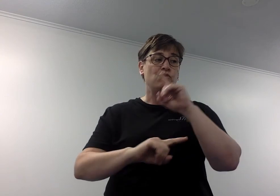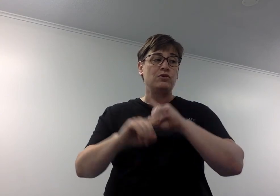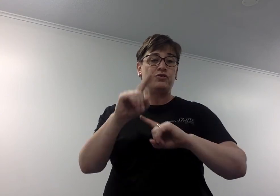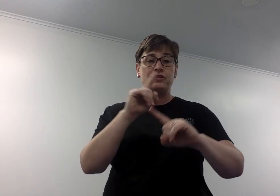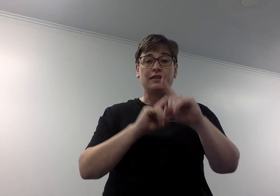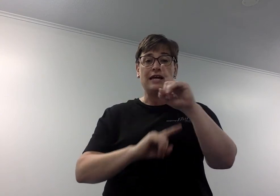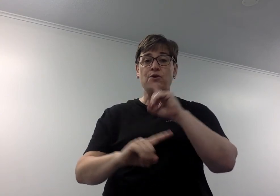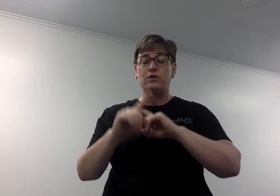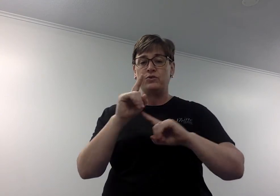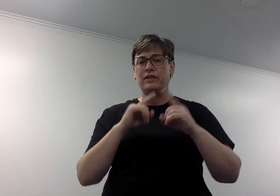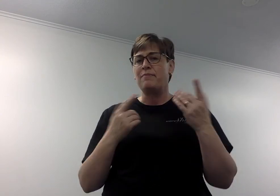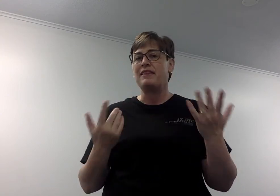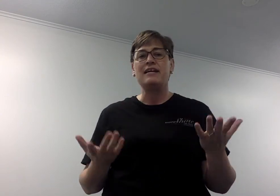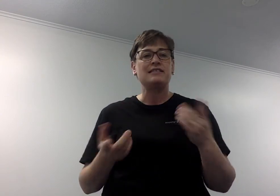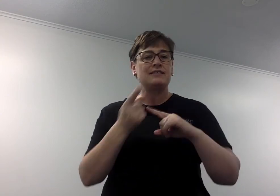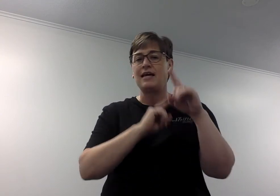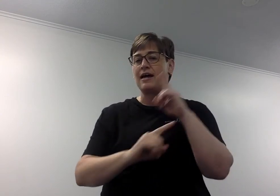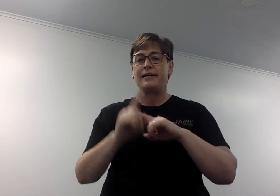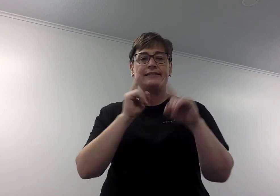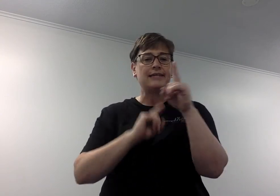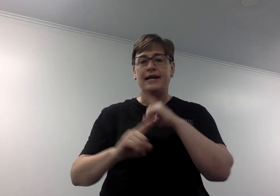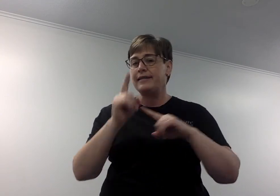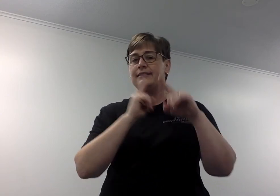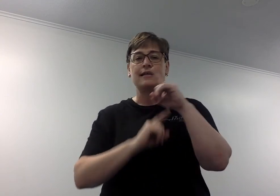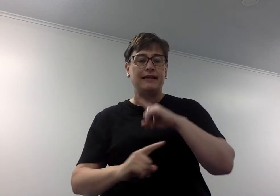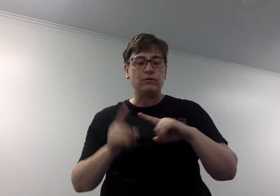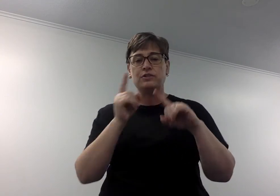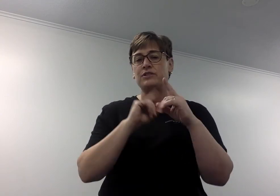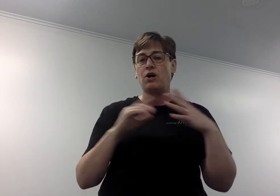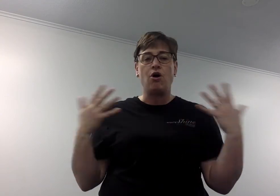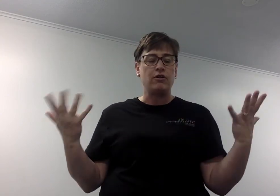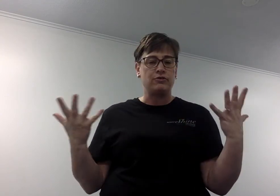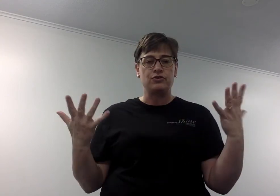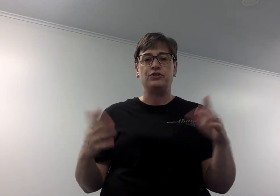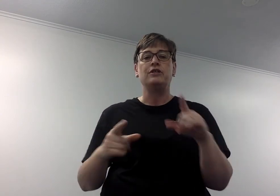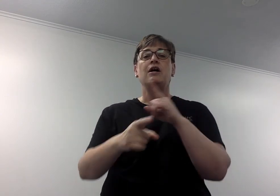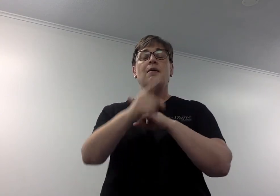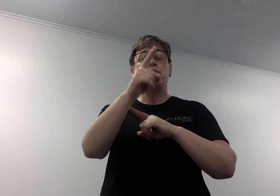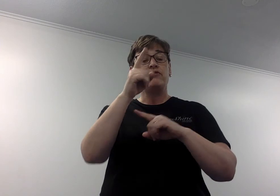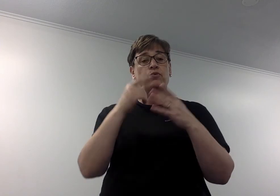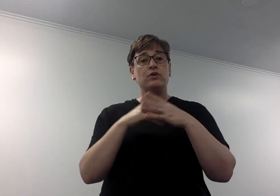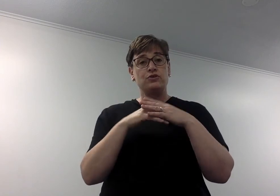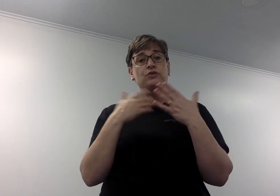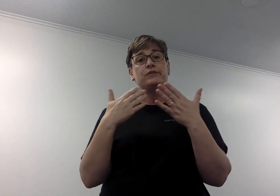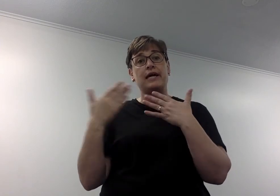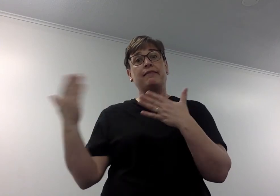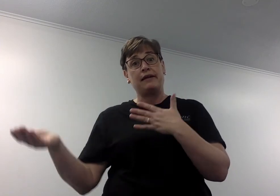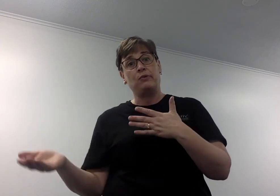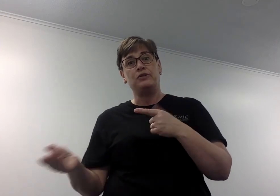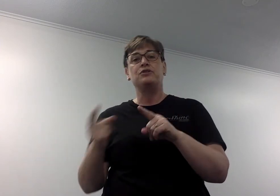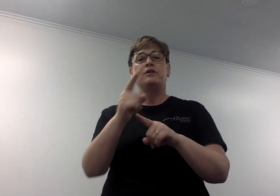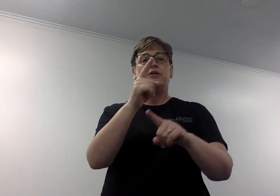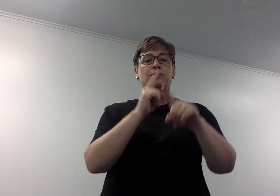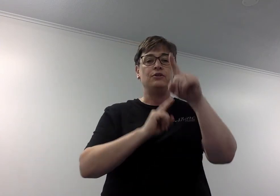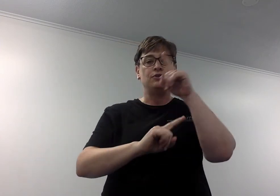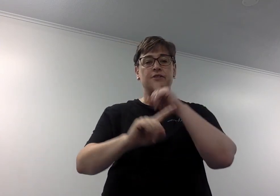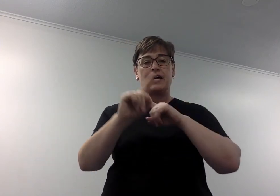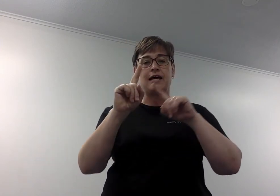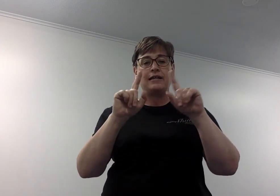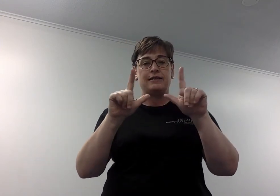want to do the language with it, that's sign, signing, sign language. It's all understood. But if you want to do sign language, you can do sign and then